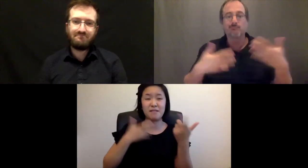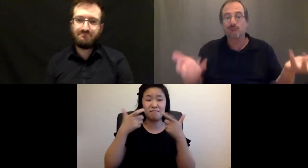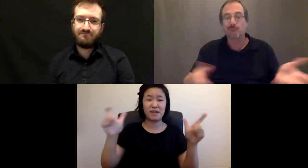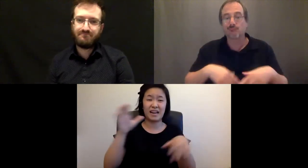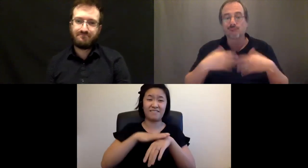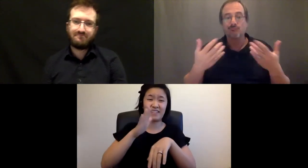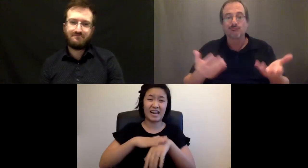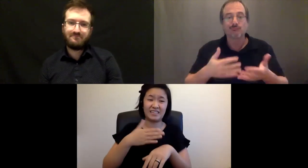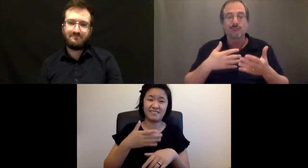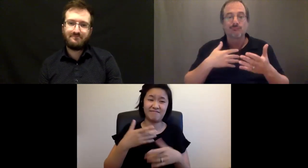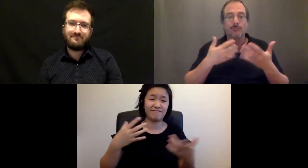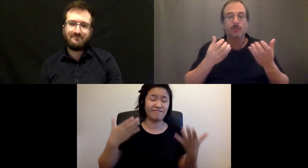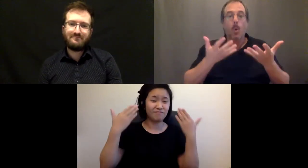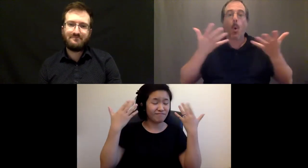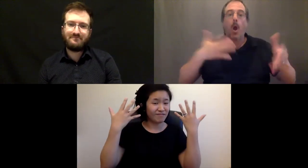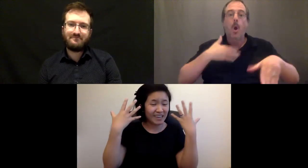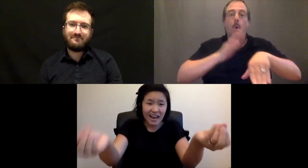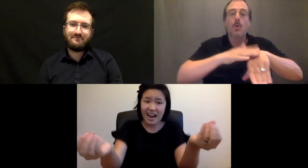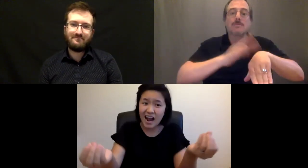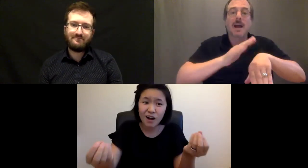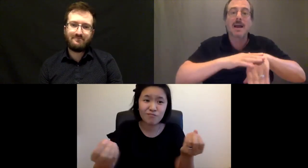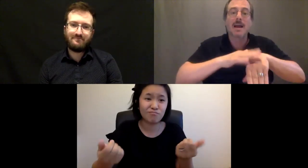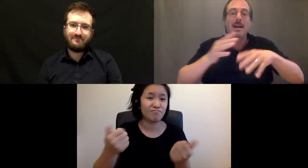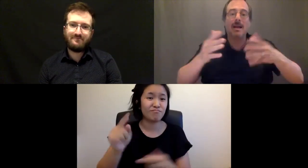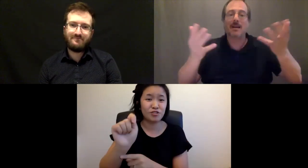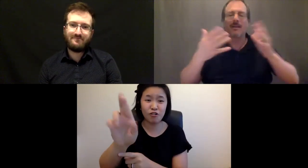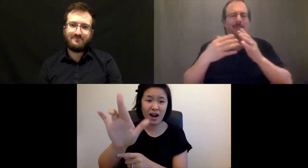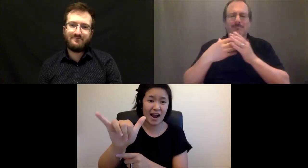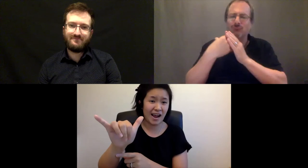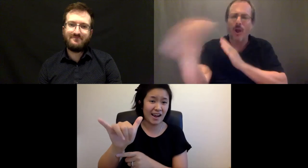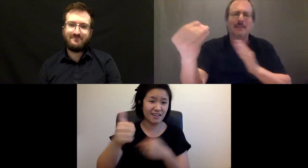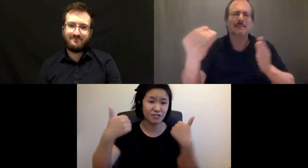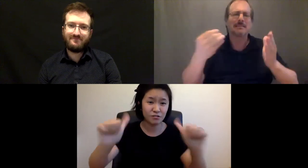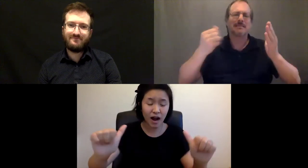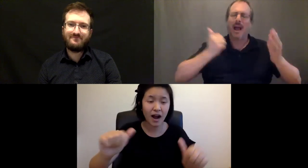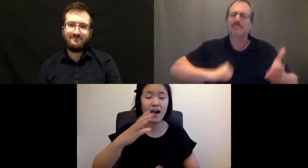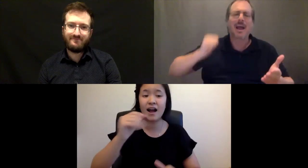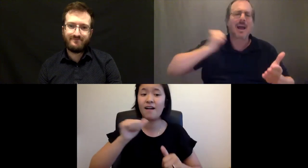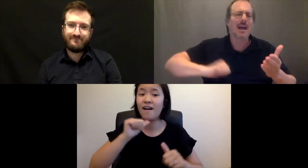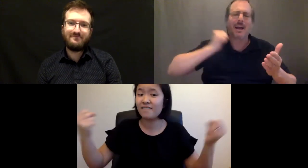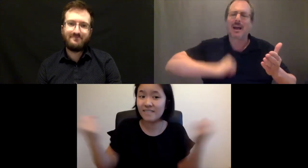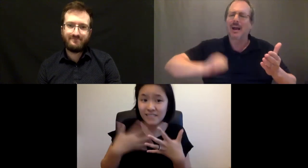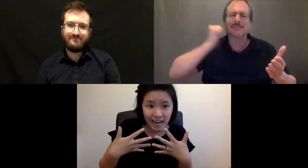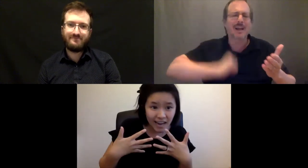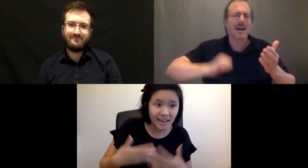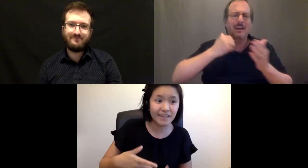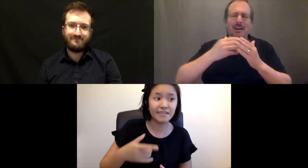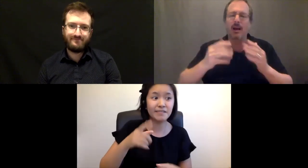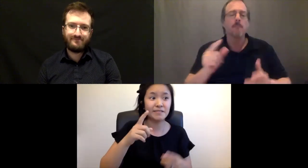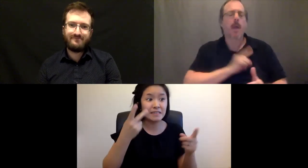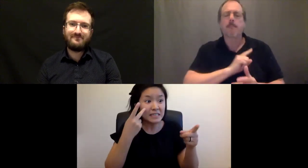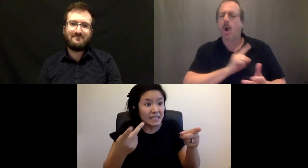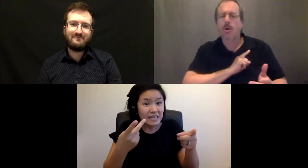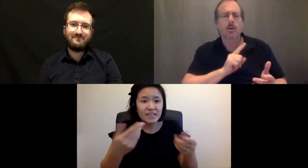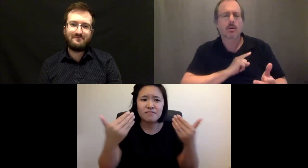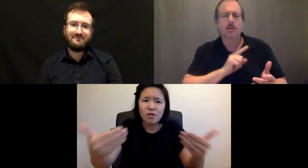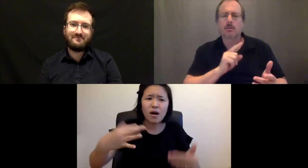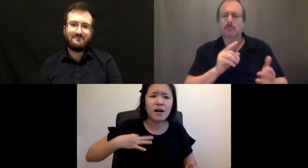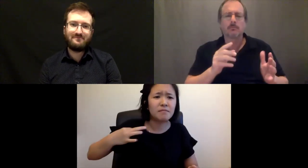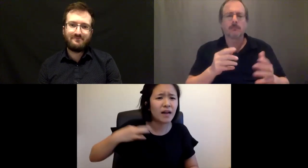these experiences. My biggest advice is to get out there and give things a try. Don't let fear